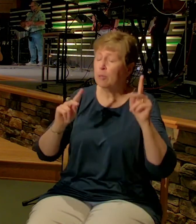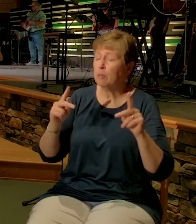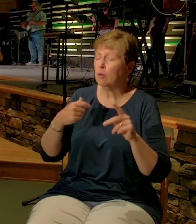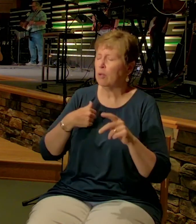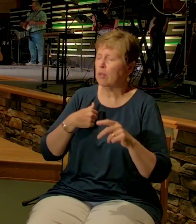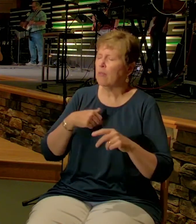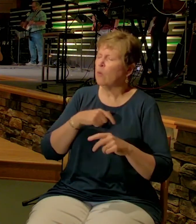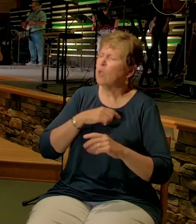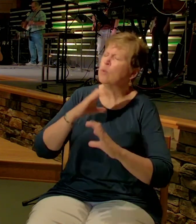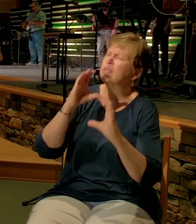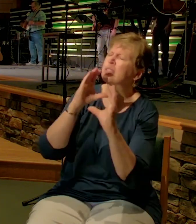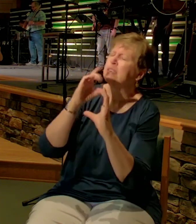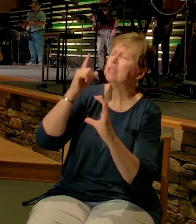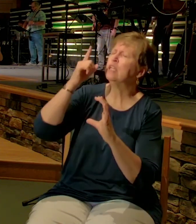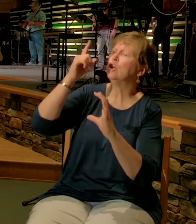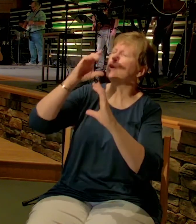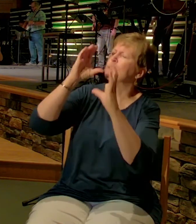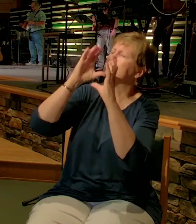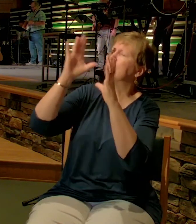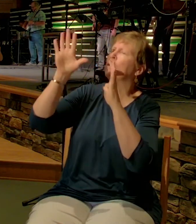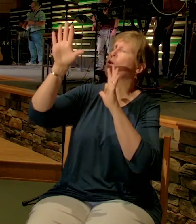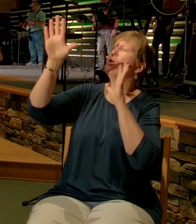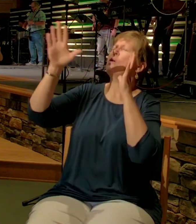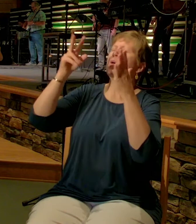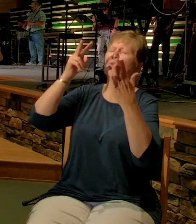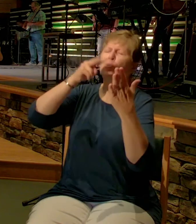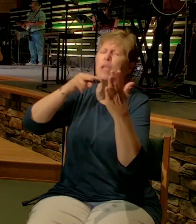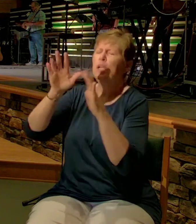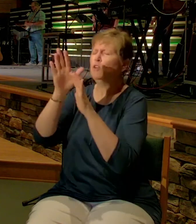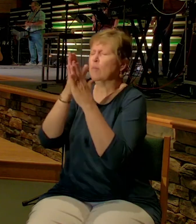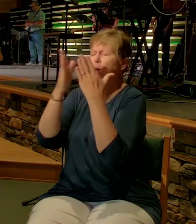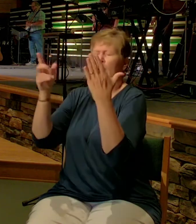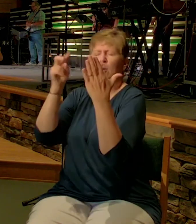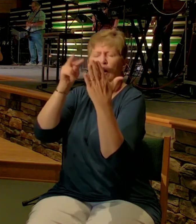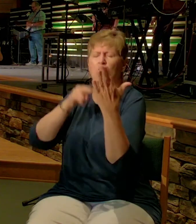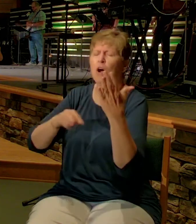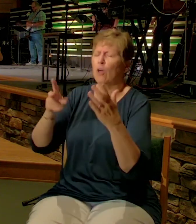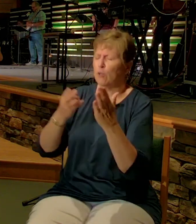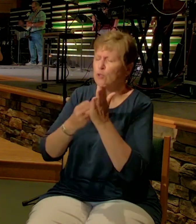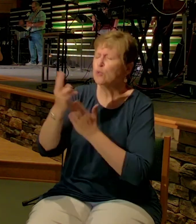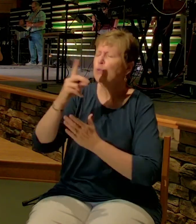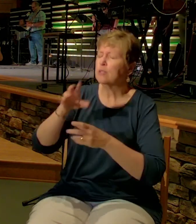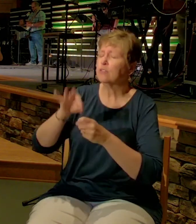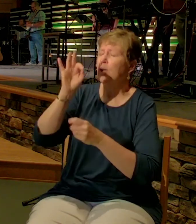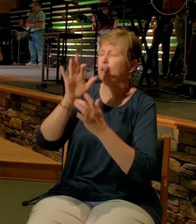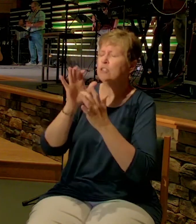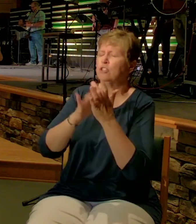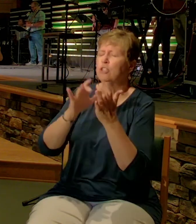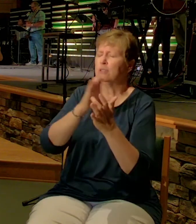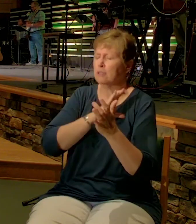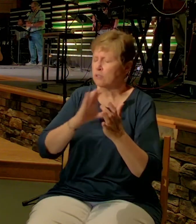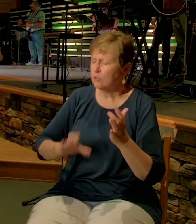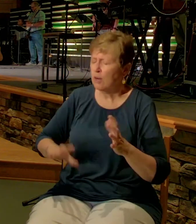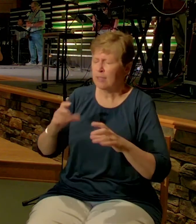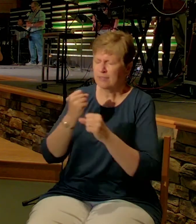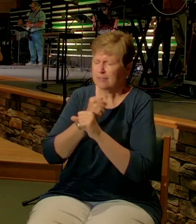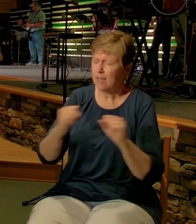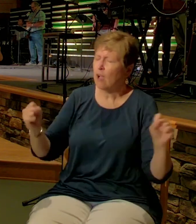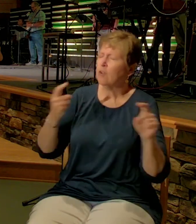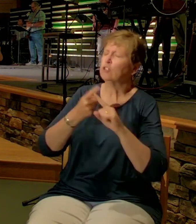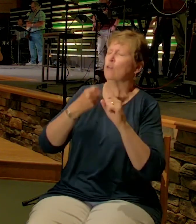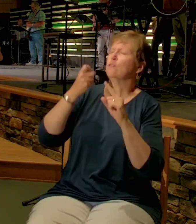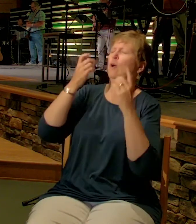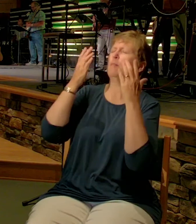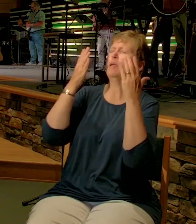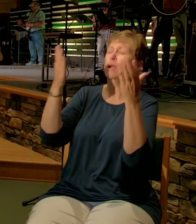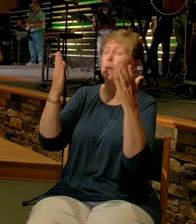you out and find that the joy is found in the truth of your Son, Jesus, and in salvation that comes from him. There ultimately